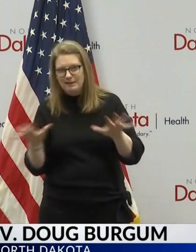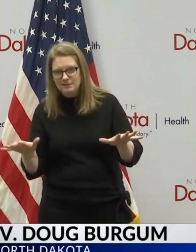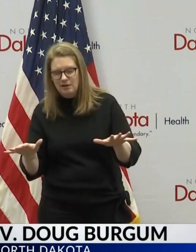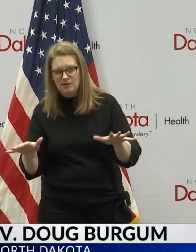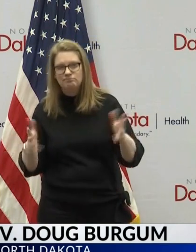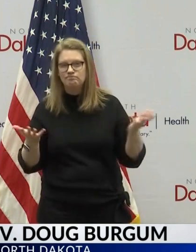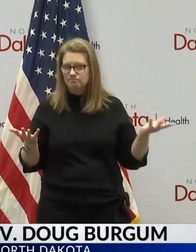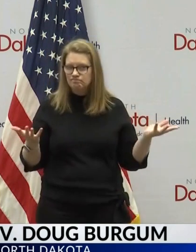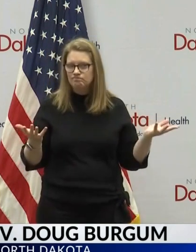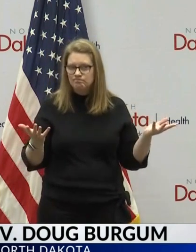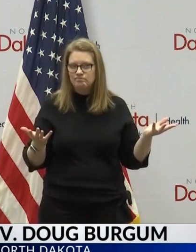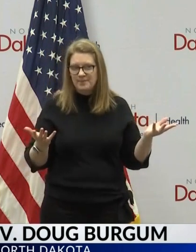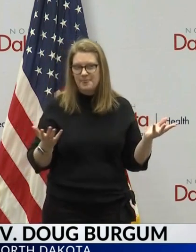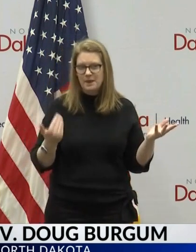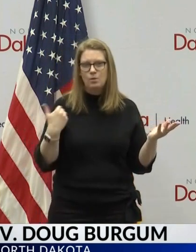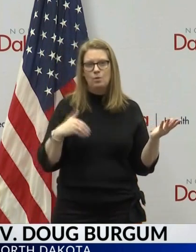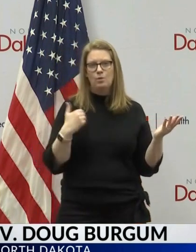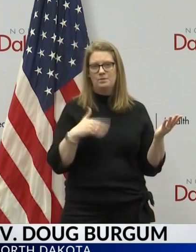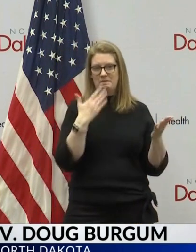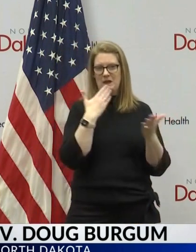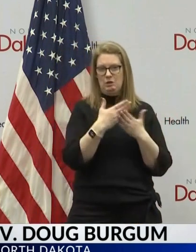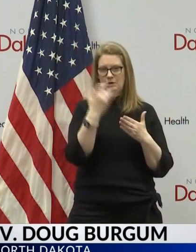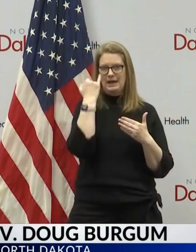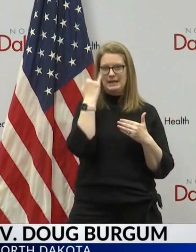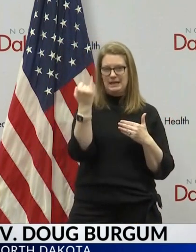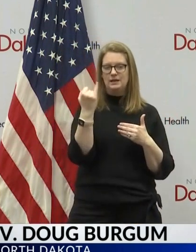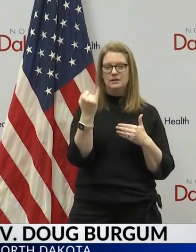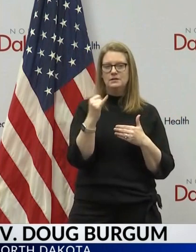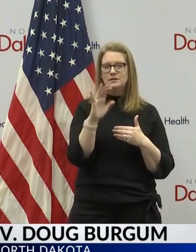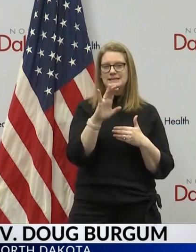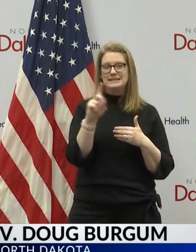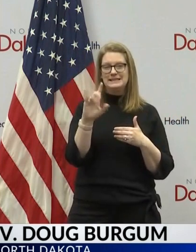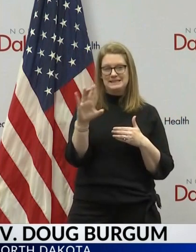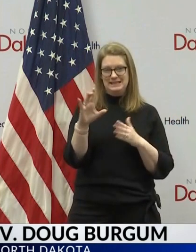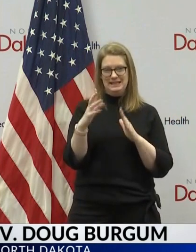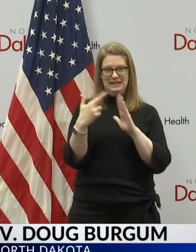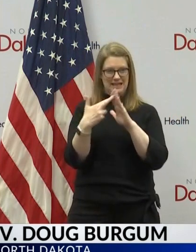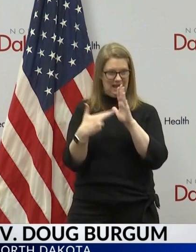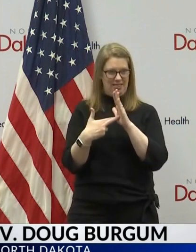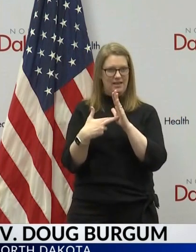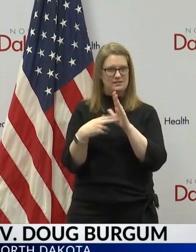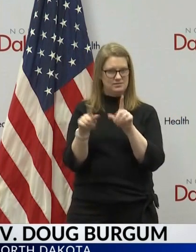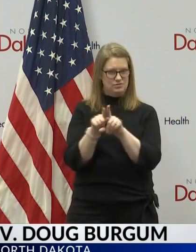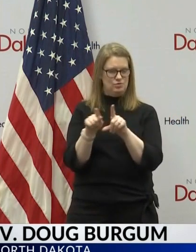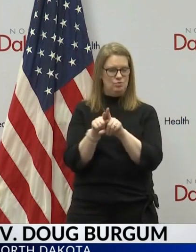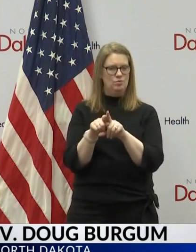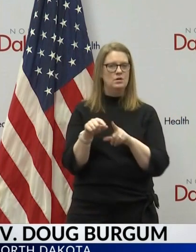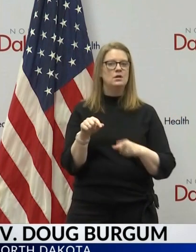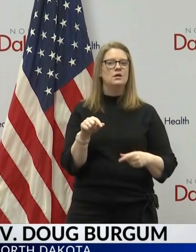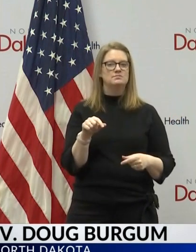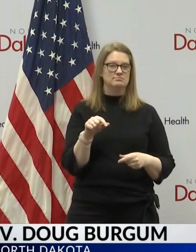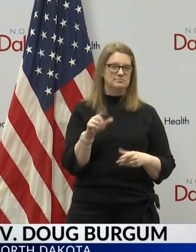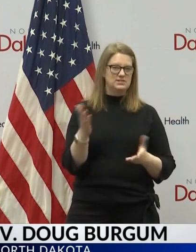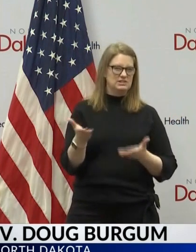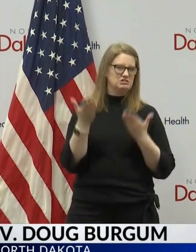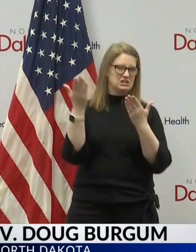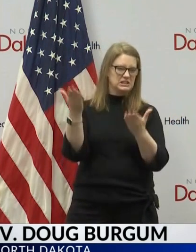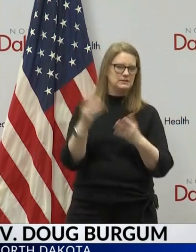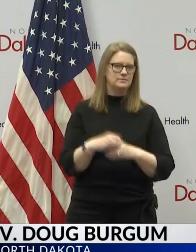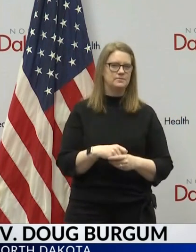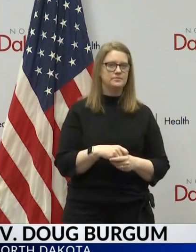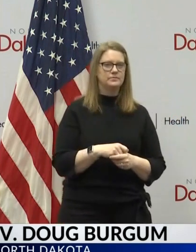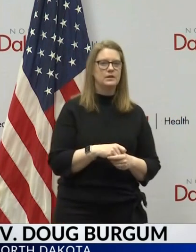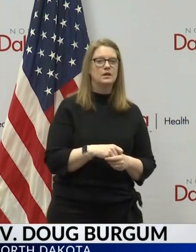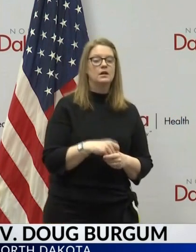else, could be, again, a very good idea. See the CDC guidelines for that. But that's one of the things. Again, make sure